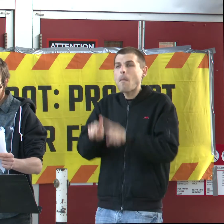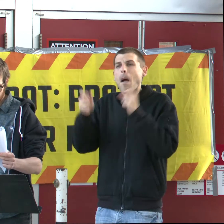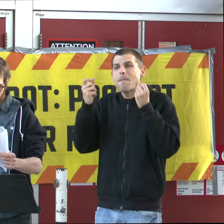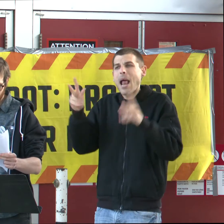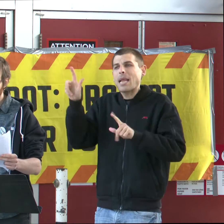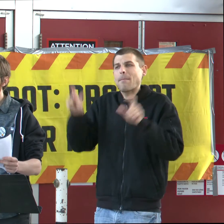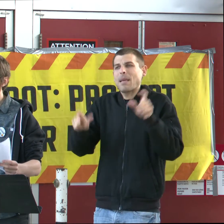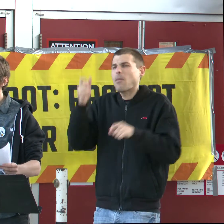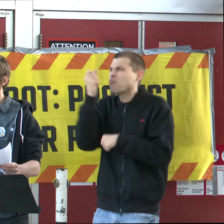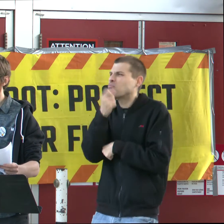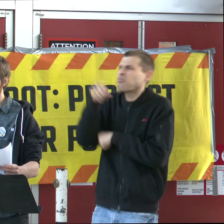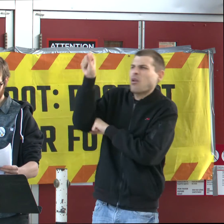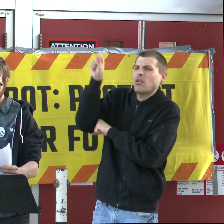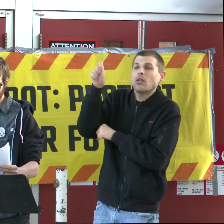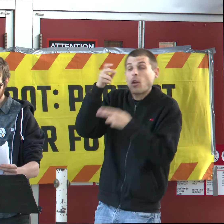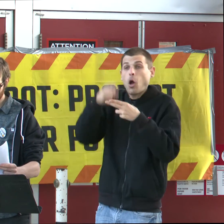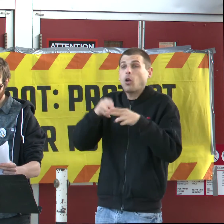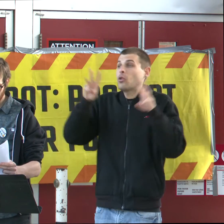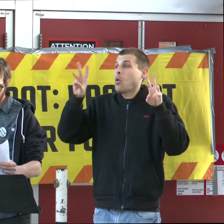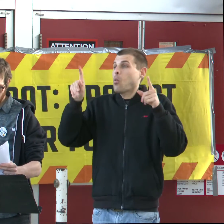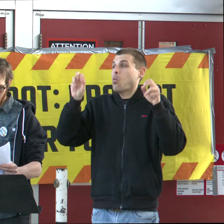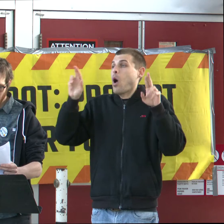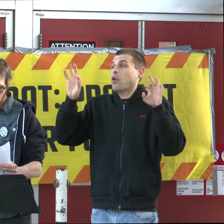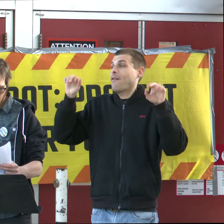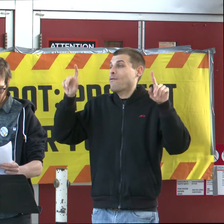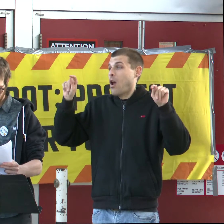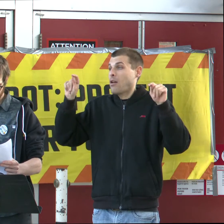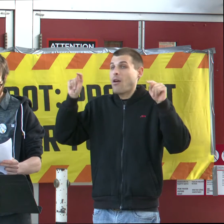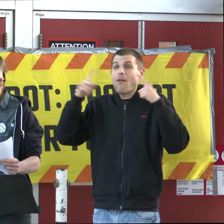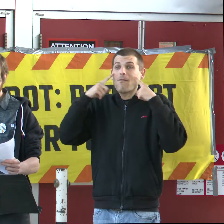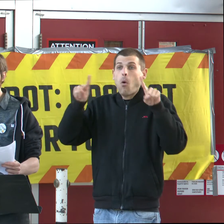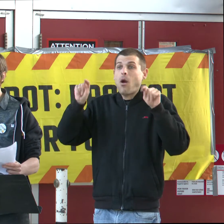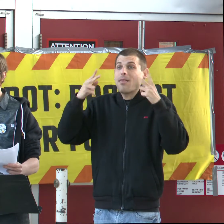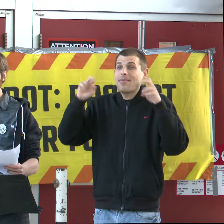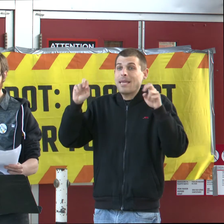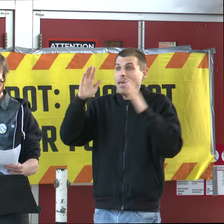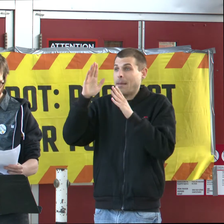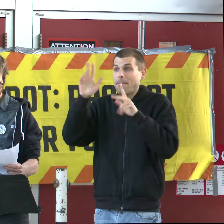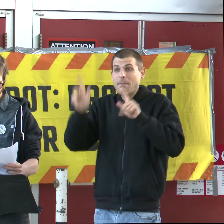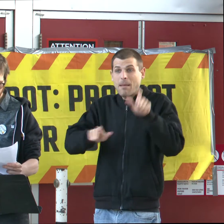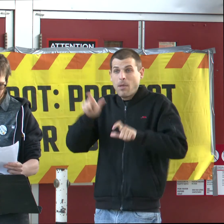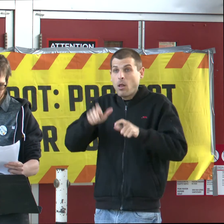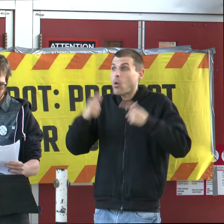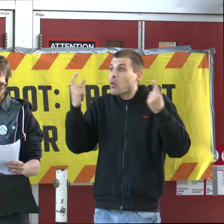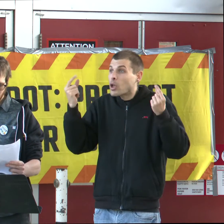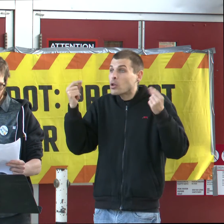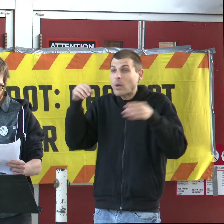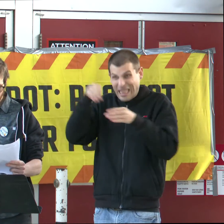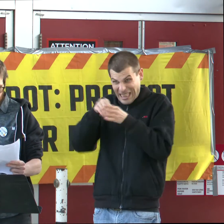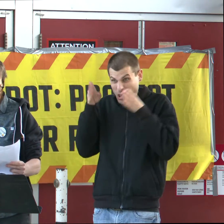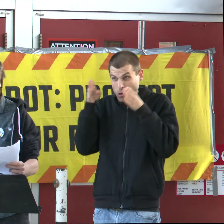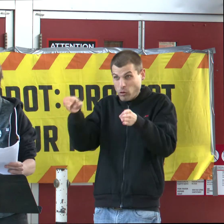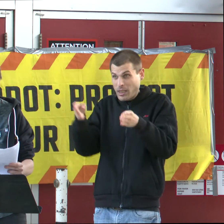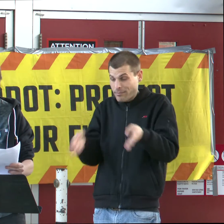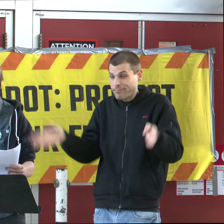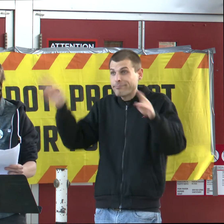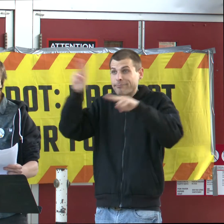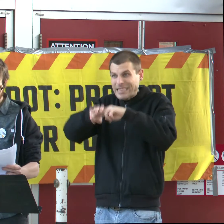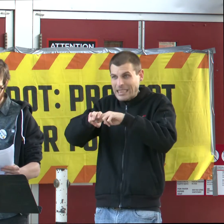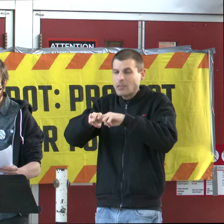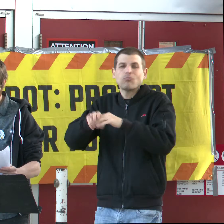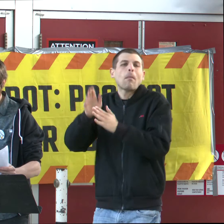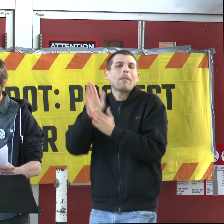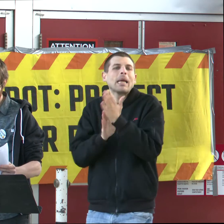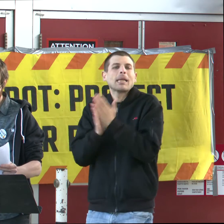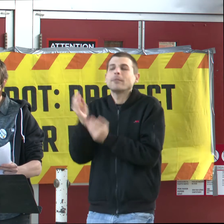in the 70s that called themselves the Waterfront for People, they held picnics in the road as civil disobedience. And they eventually built the political power